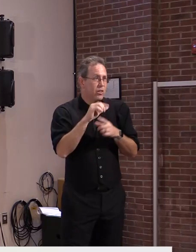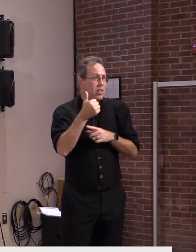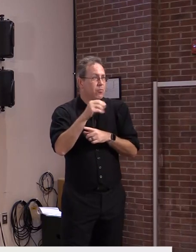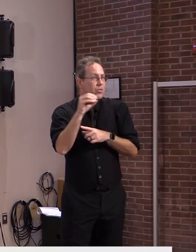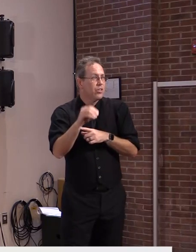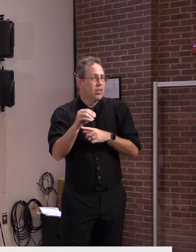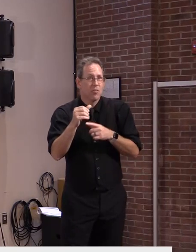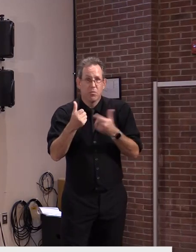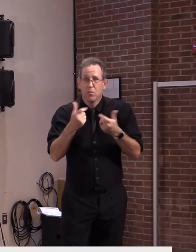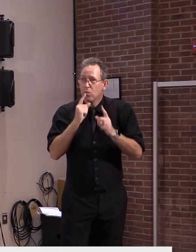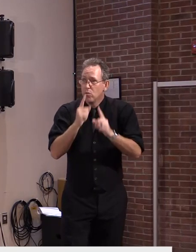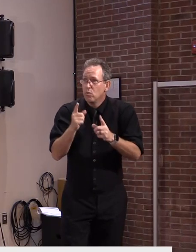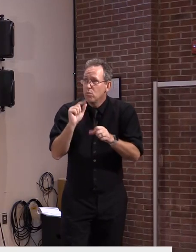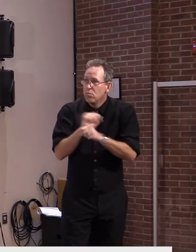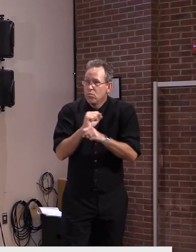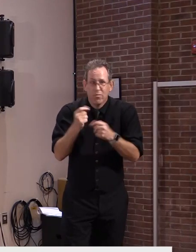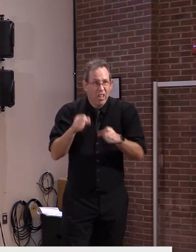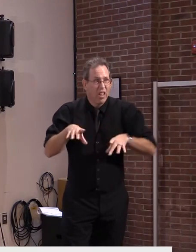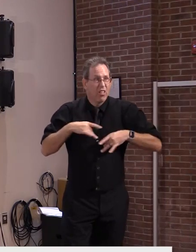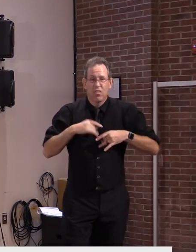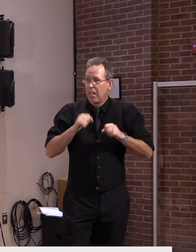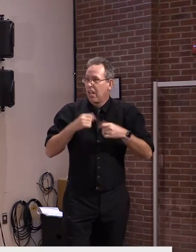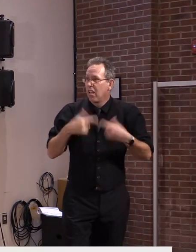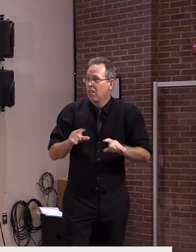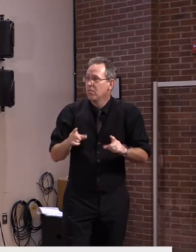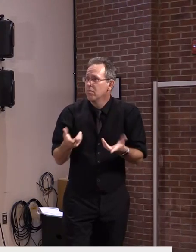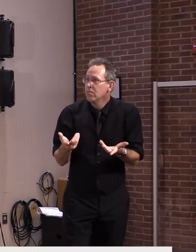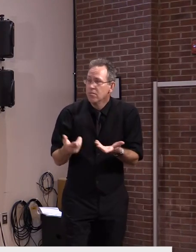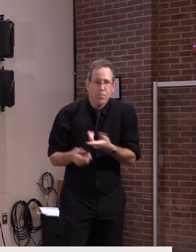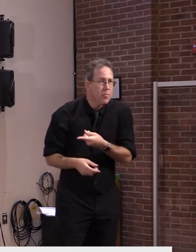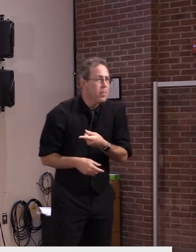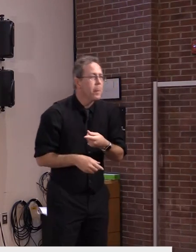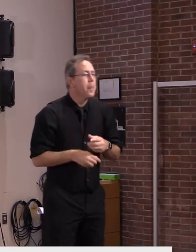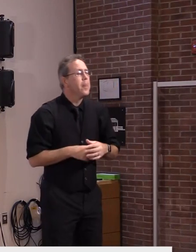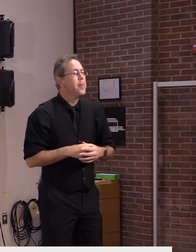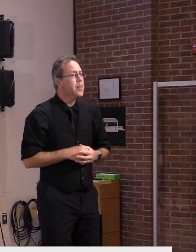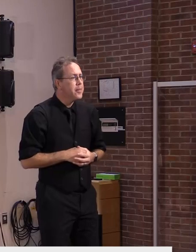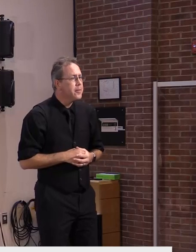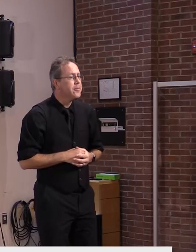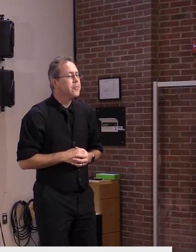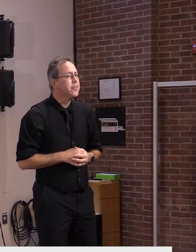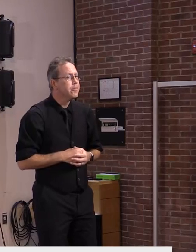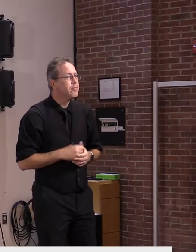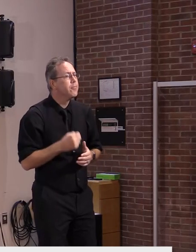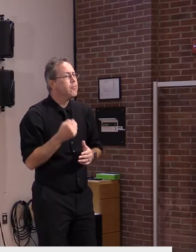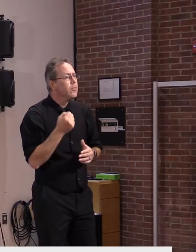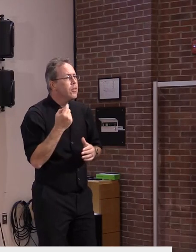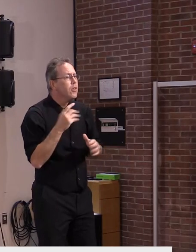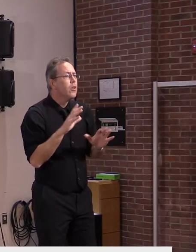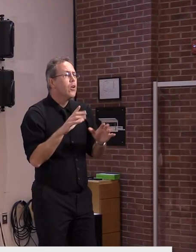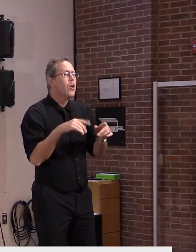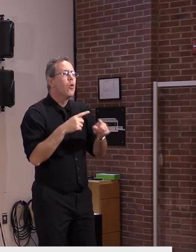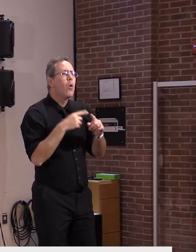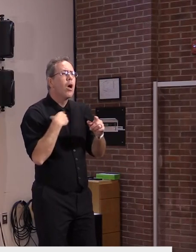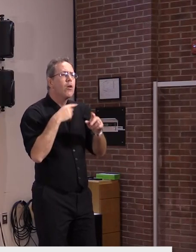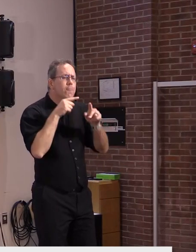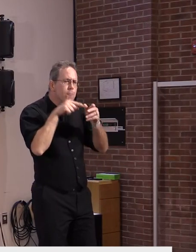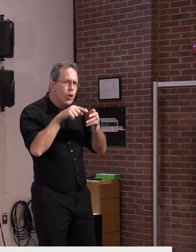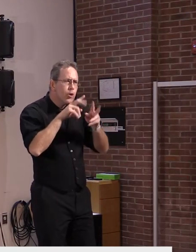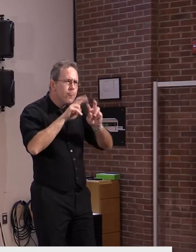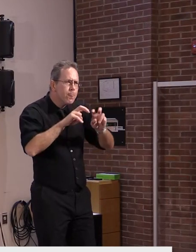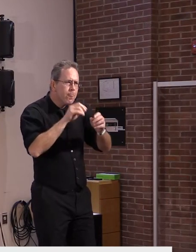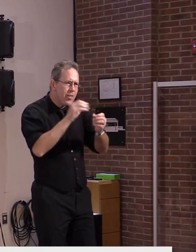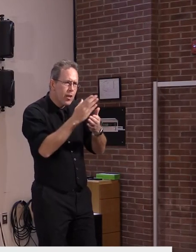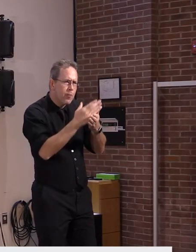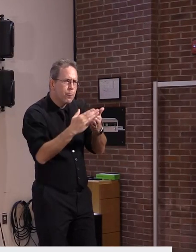just okay. The way the numbers work, unfortunately. And it turns out, mm-hmm. when we sort of drill down into looking at who